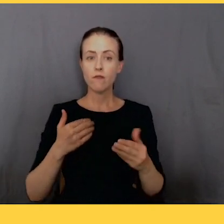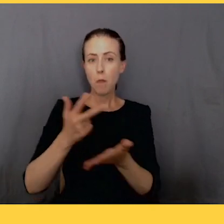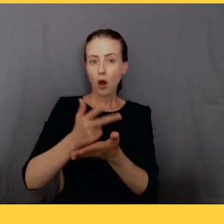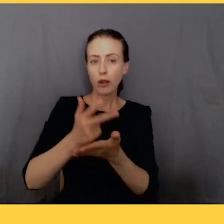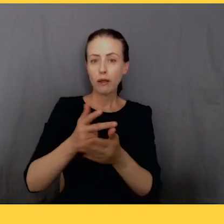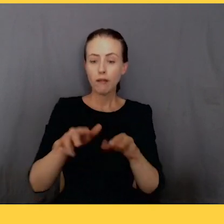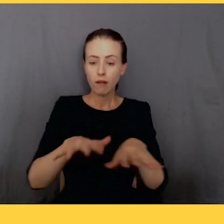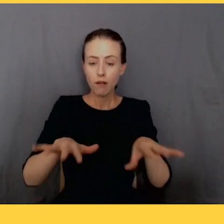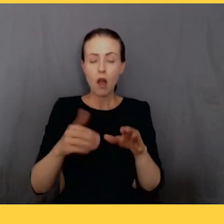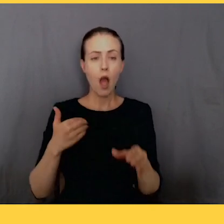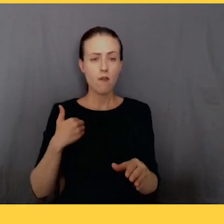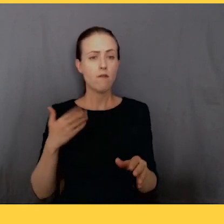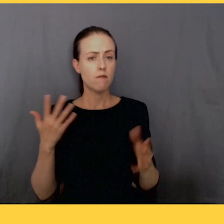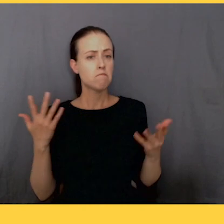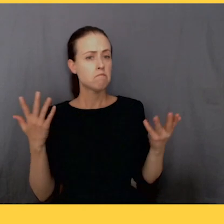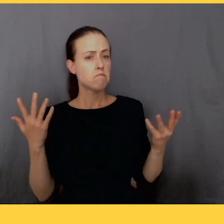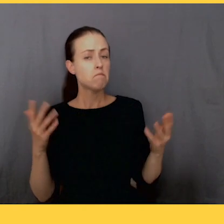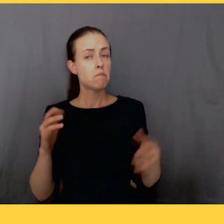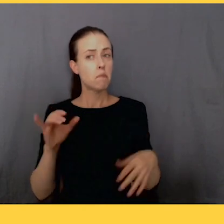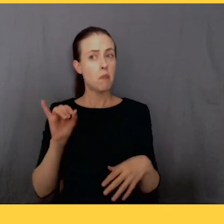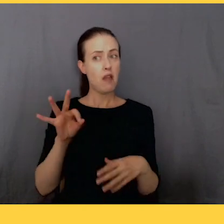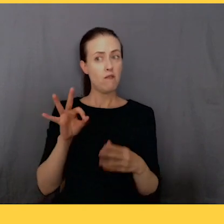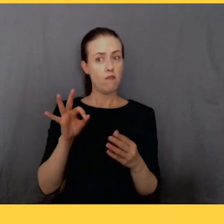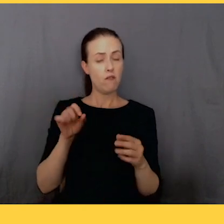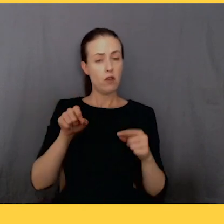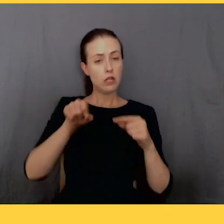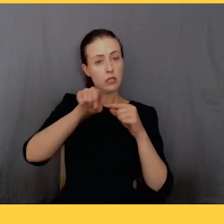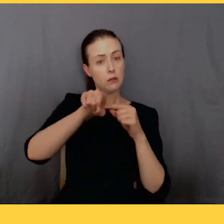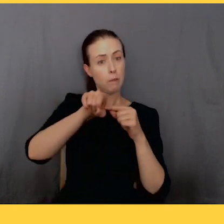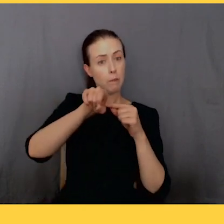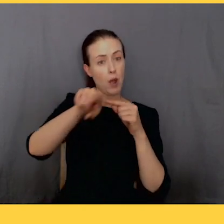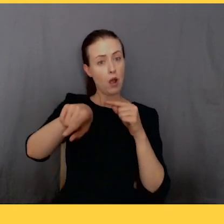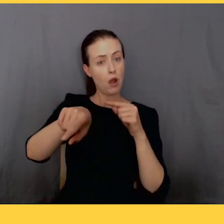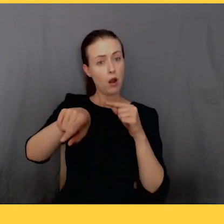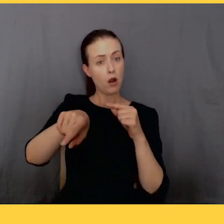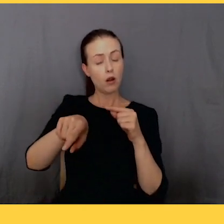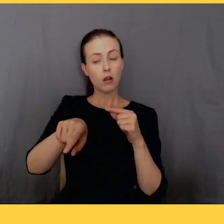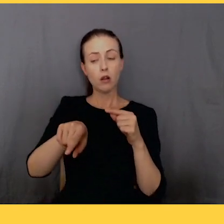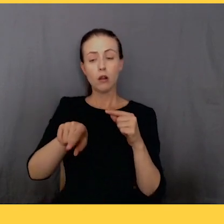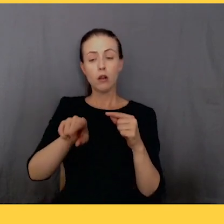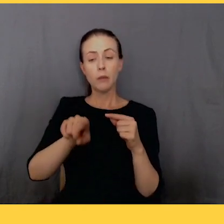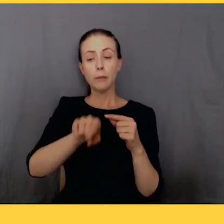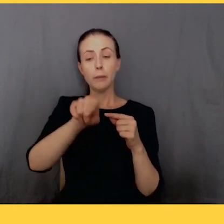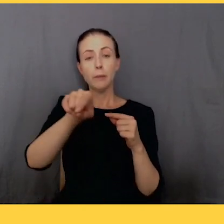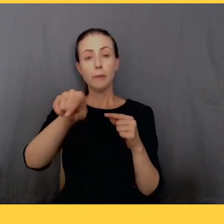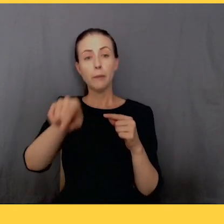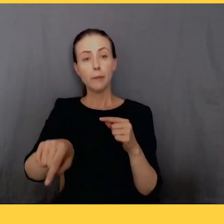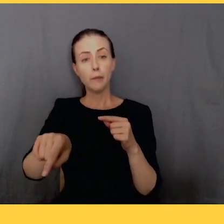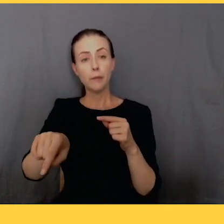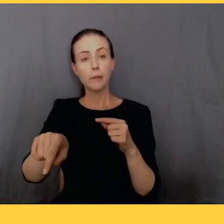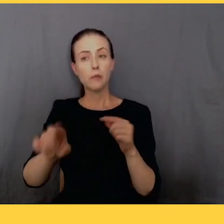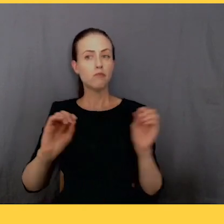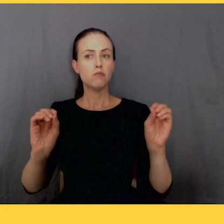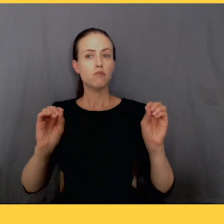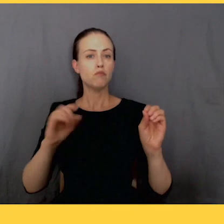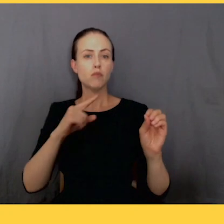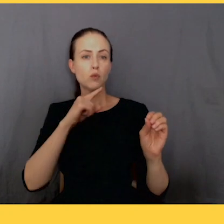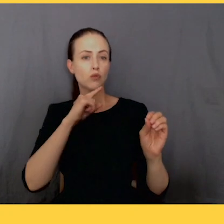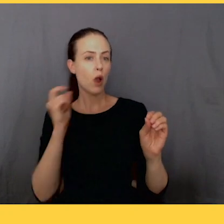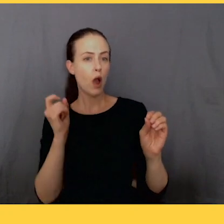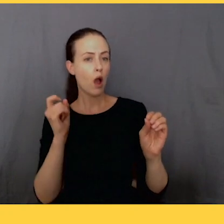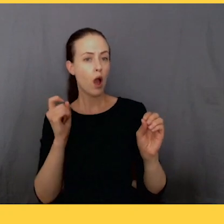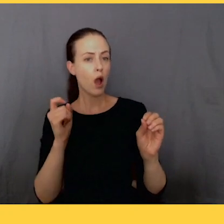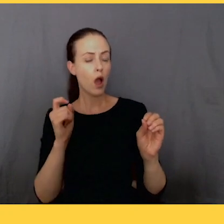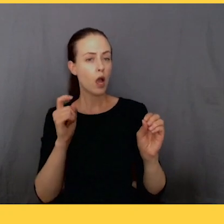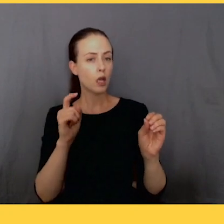does occur or spark that's generated from a contact with our power lines, it doesn't pose